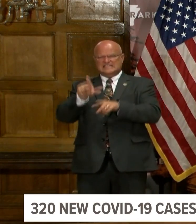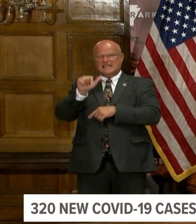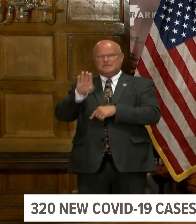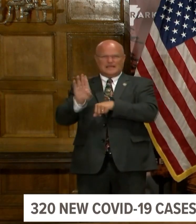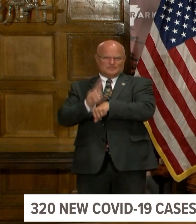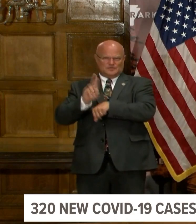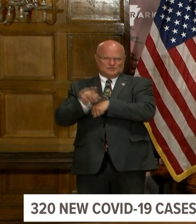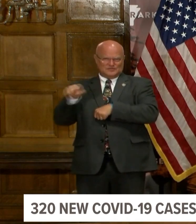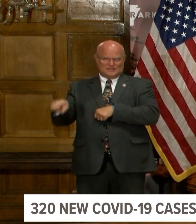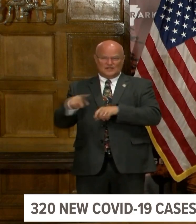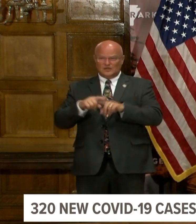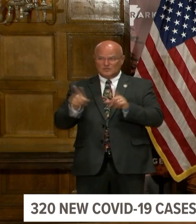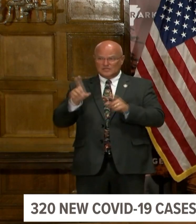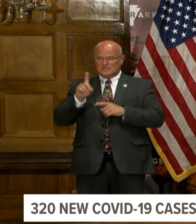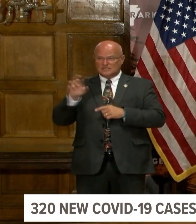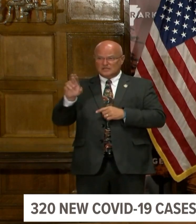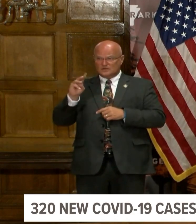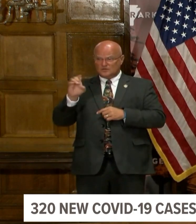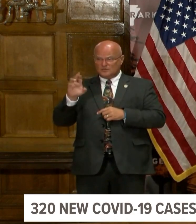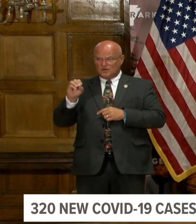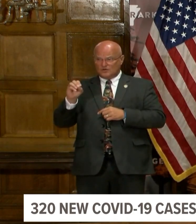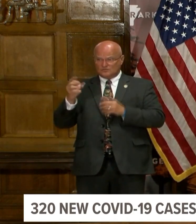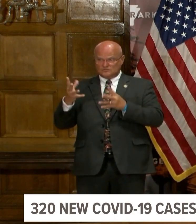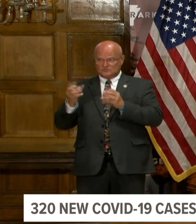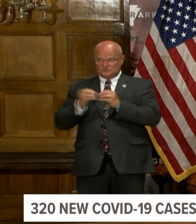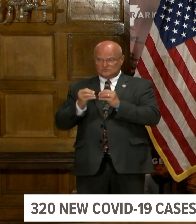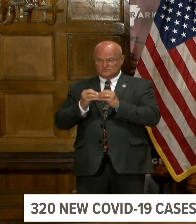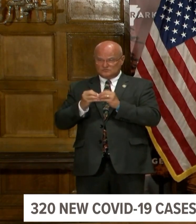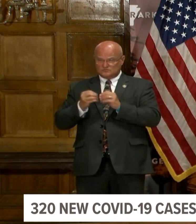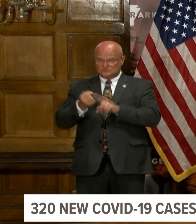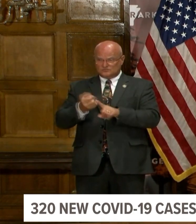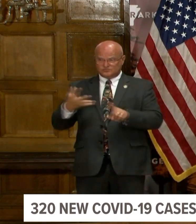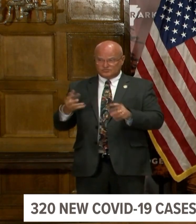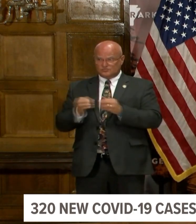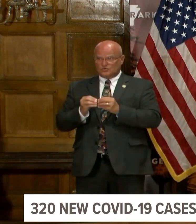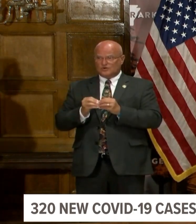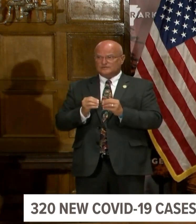been used. But Dr. Romero, do you want to clarify any of that?